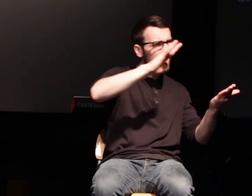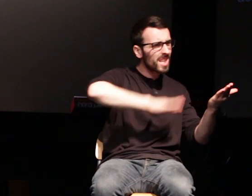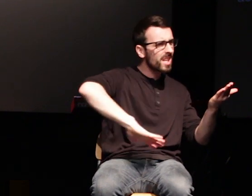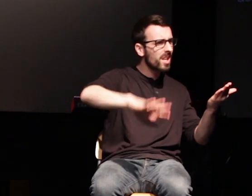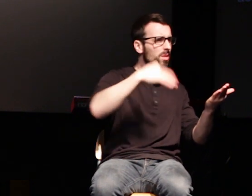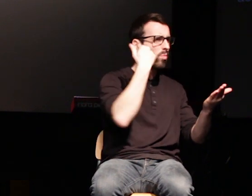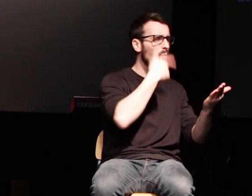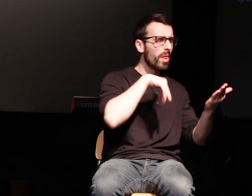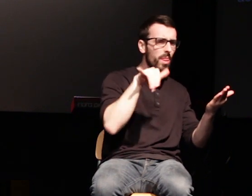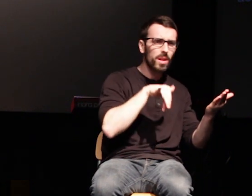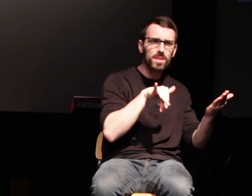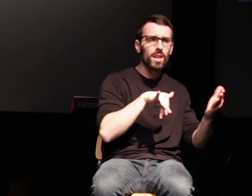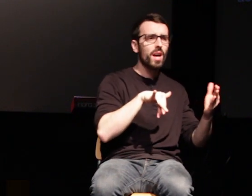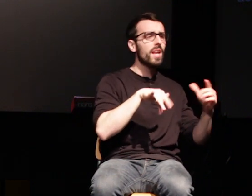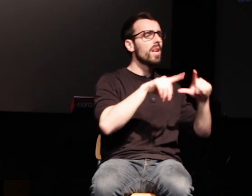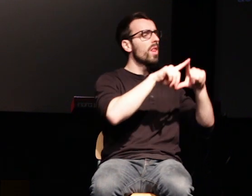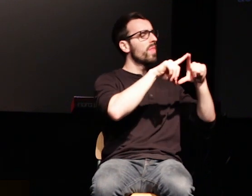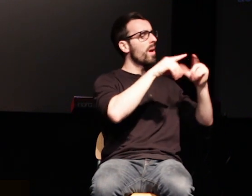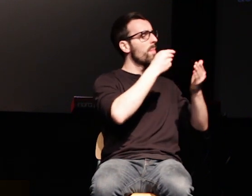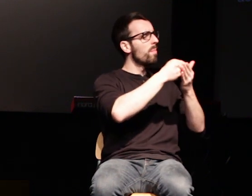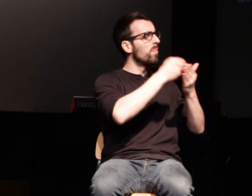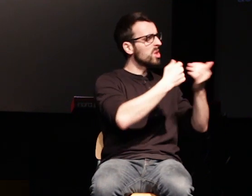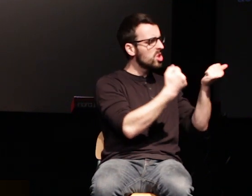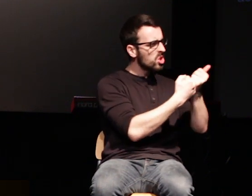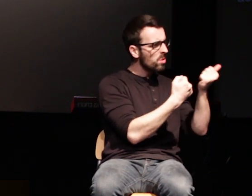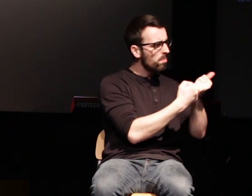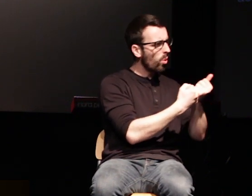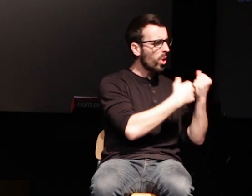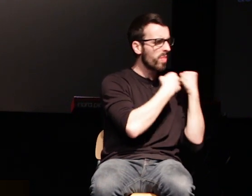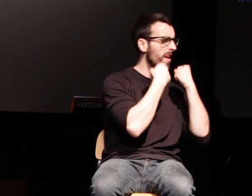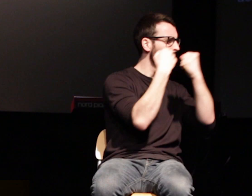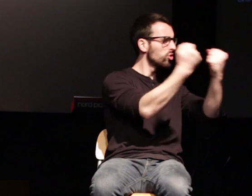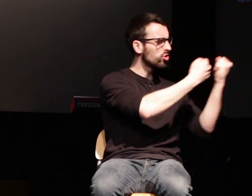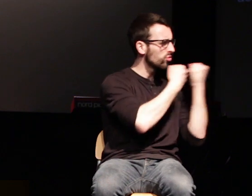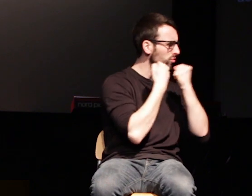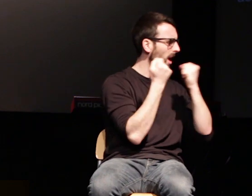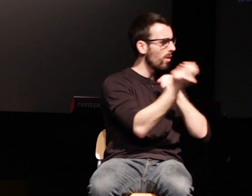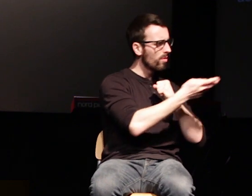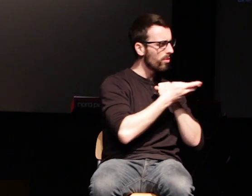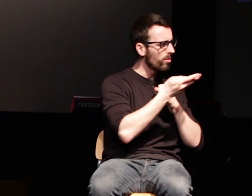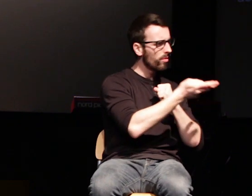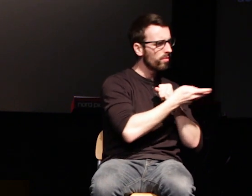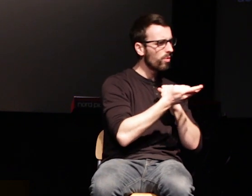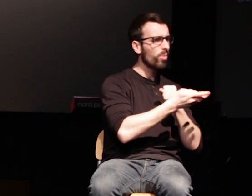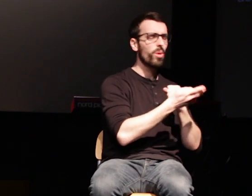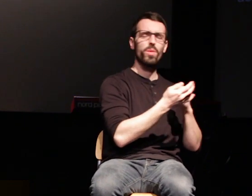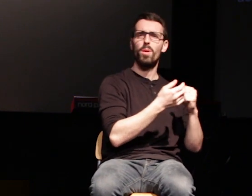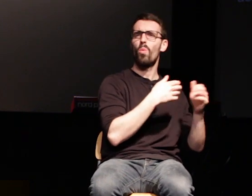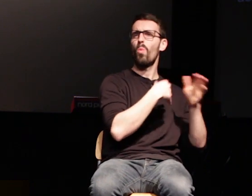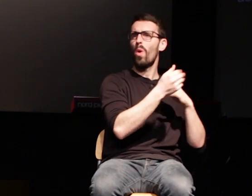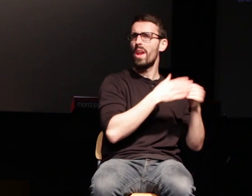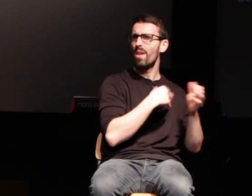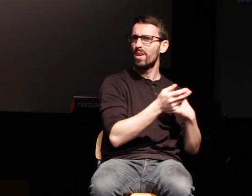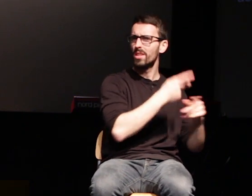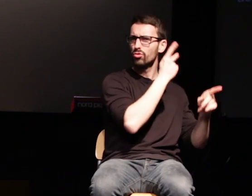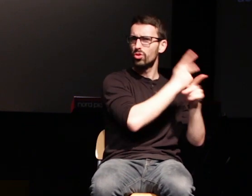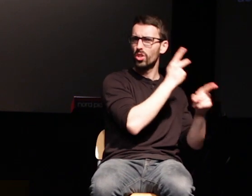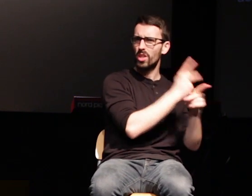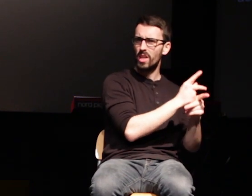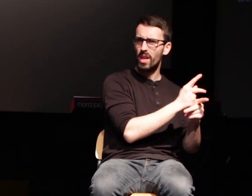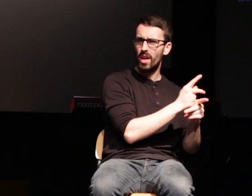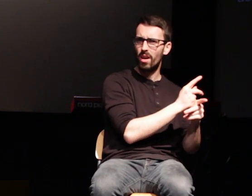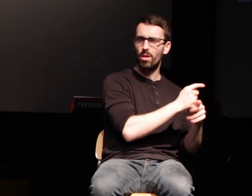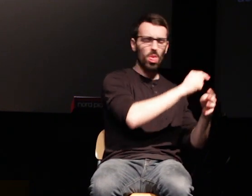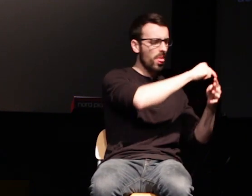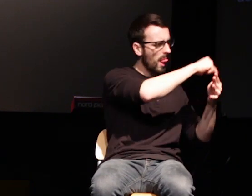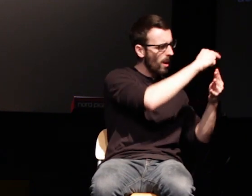wrote a check for them, that drove them places, that housed them, that spoke words of encouragement. There are so many. Every single story has people